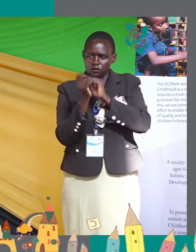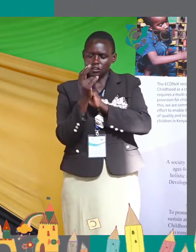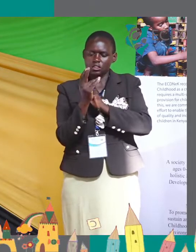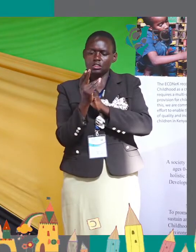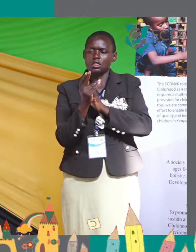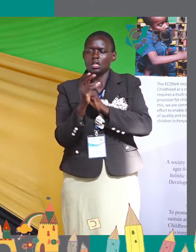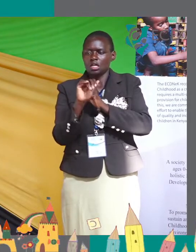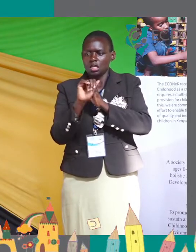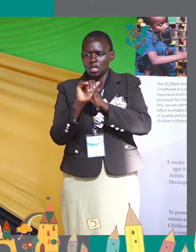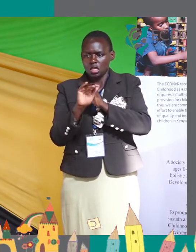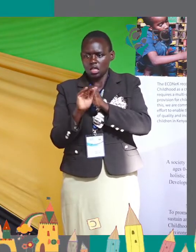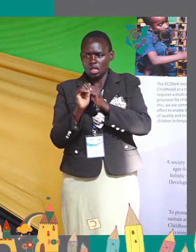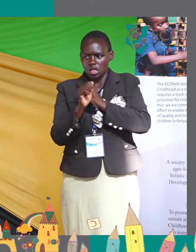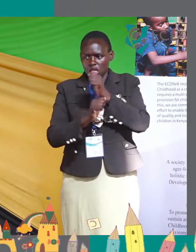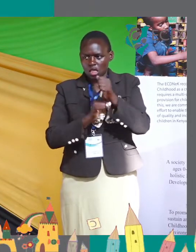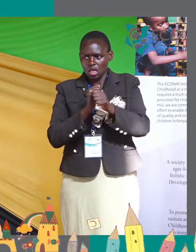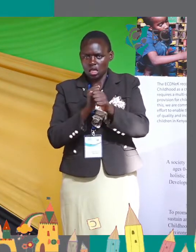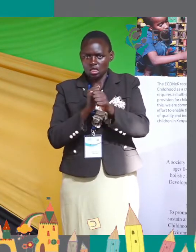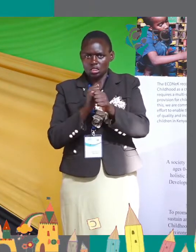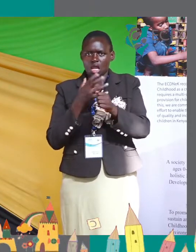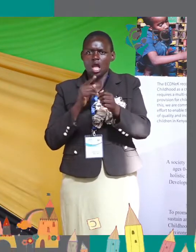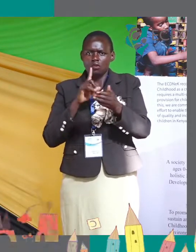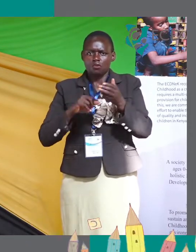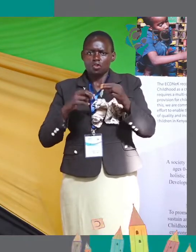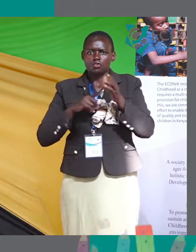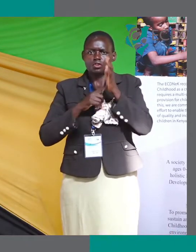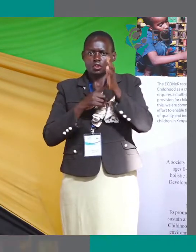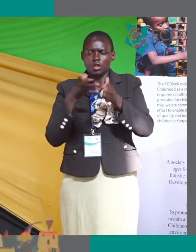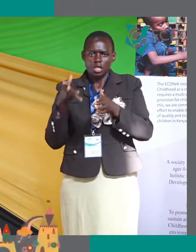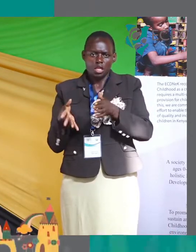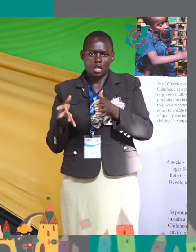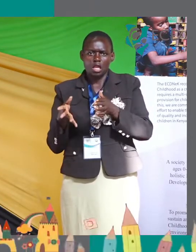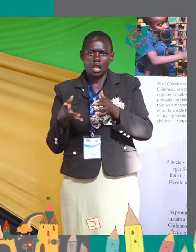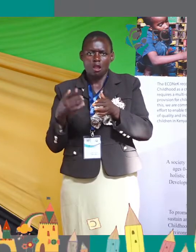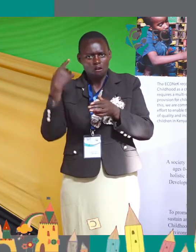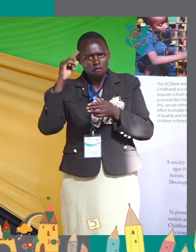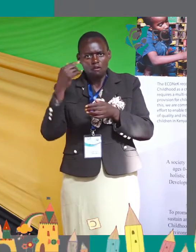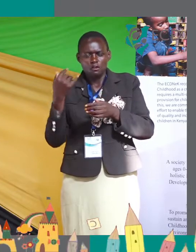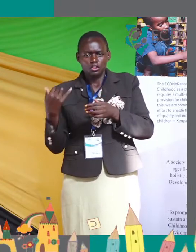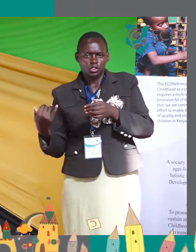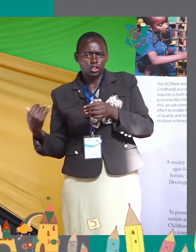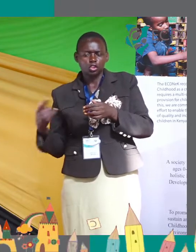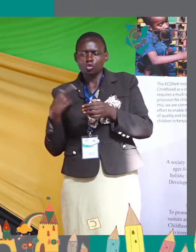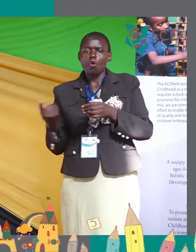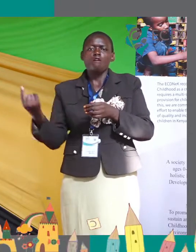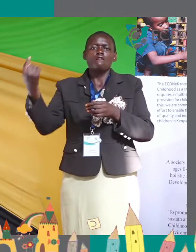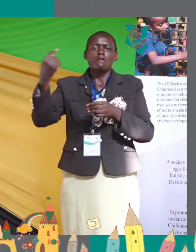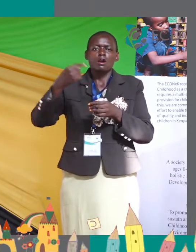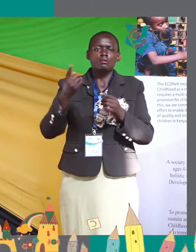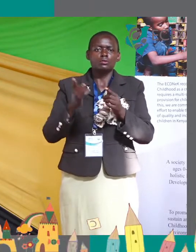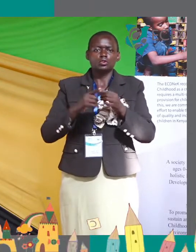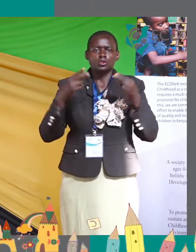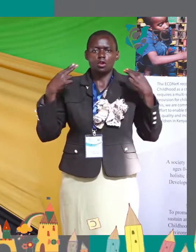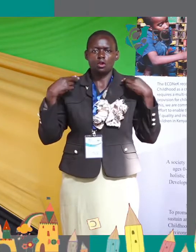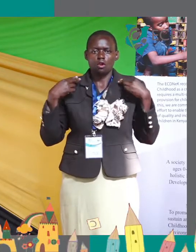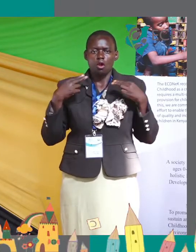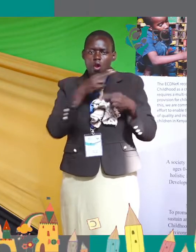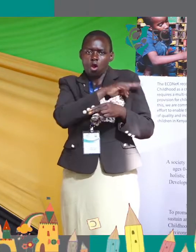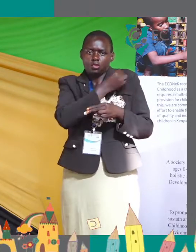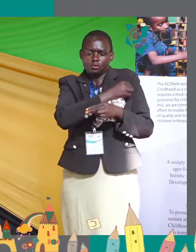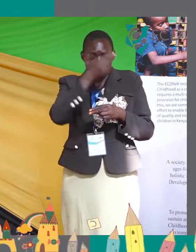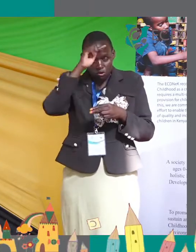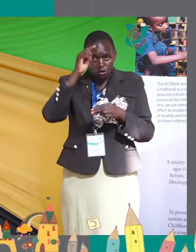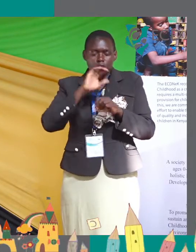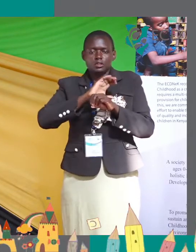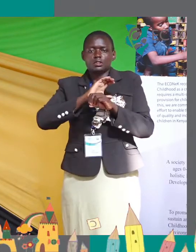14 years. And the data we are presenting here is only for children who have come to a health facility because they are pregnant.